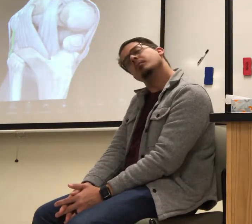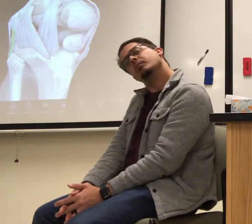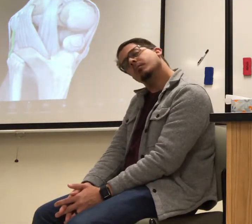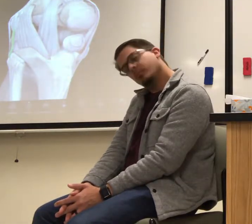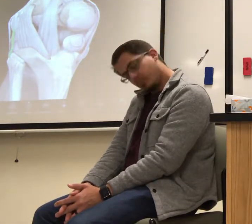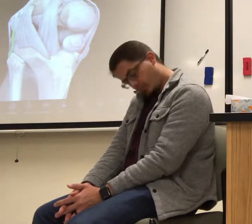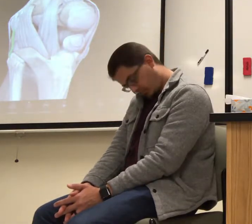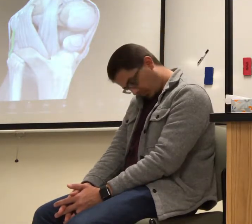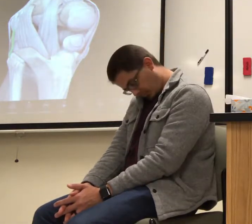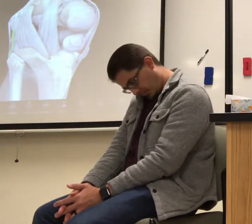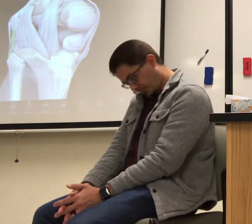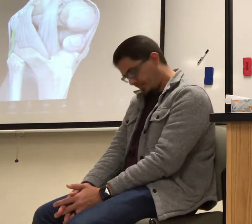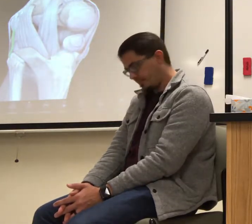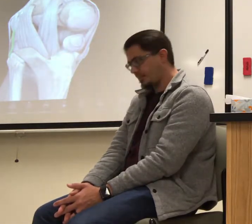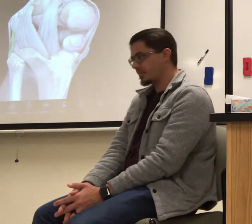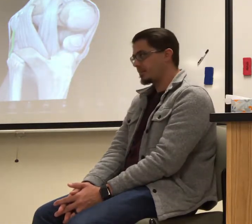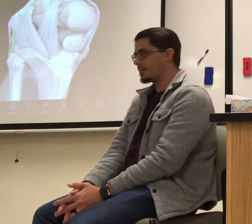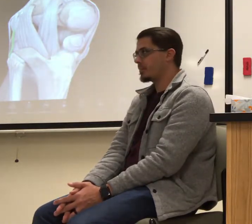from